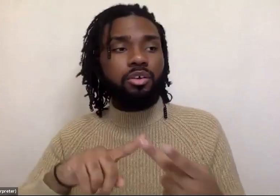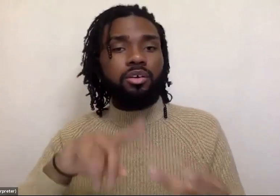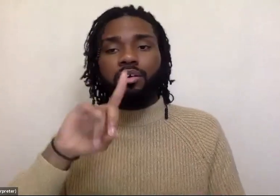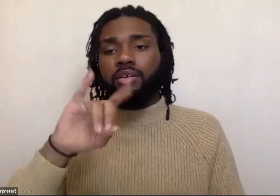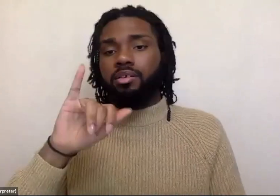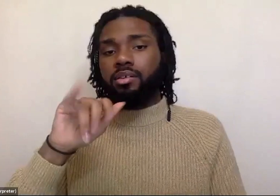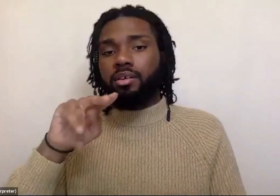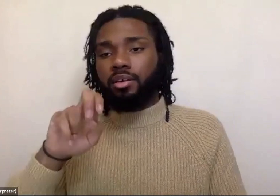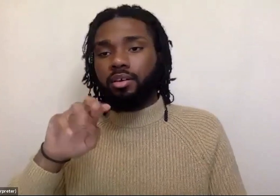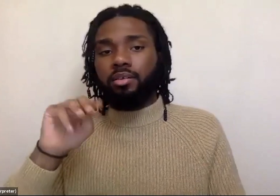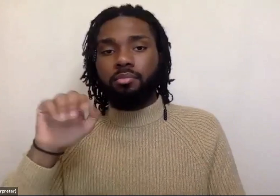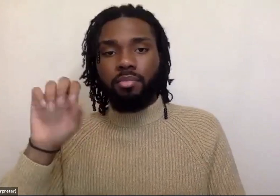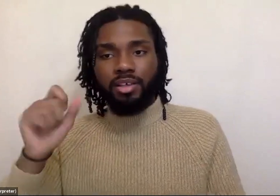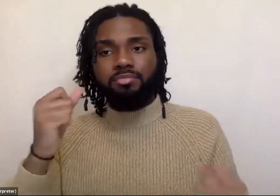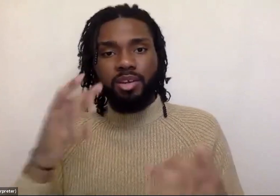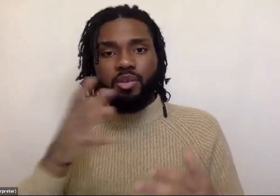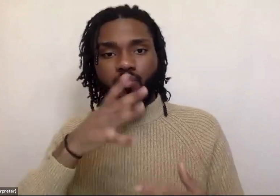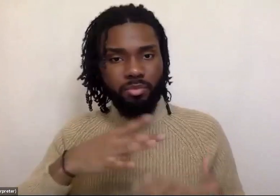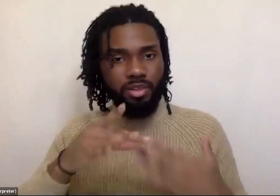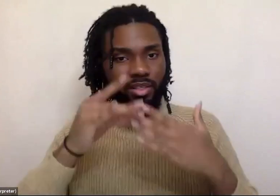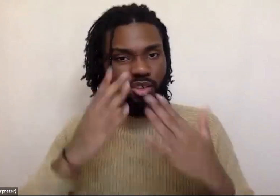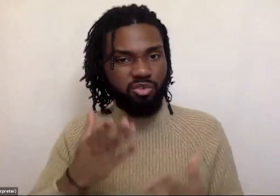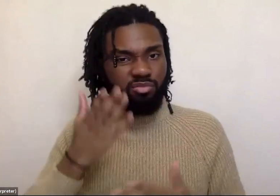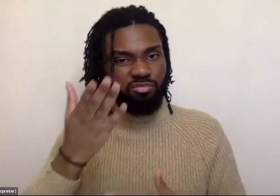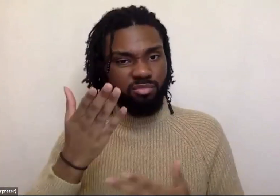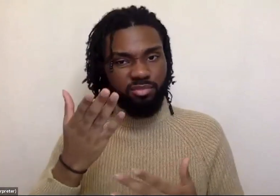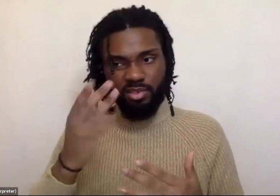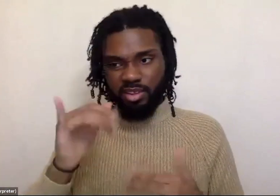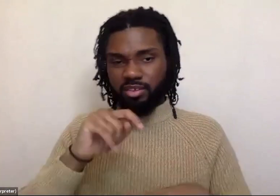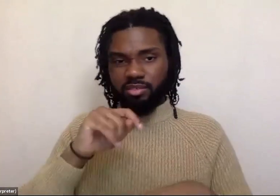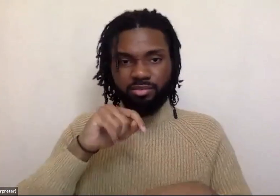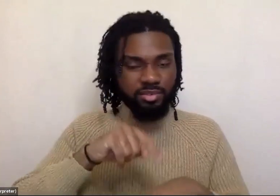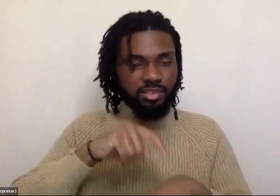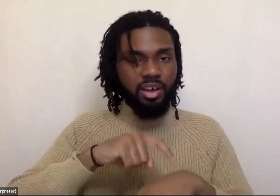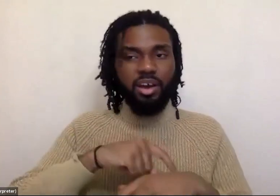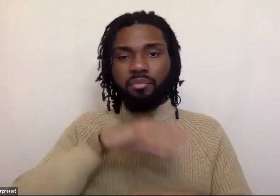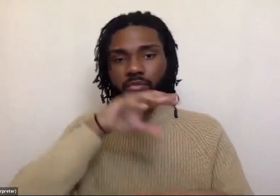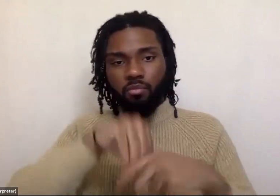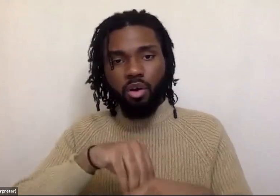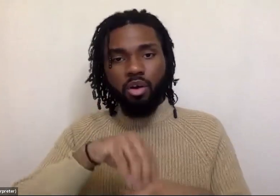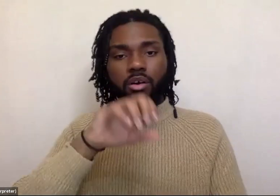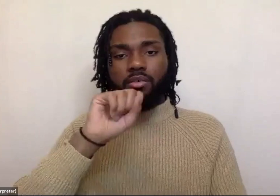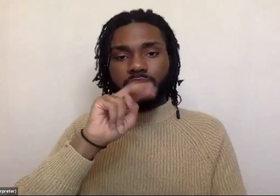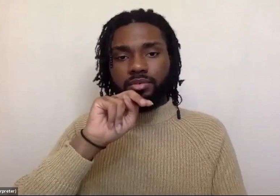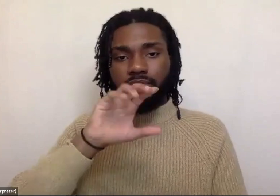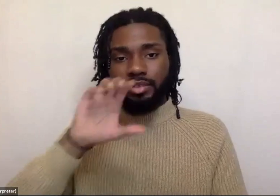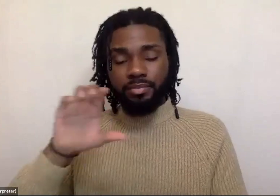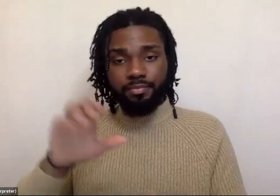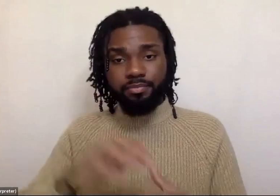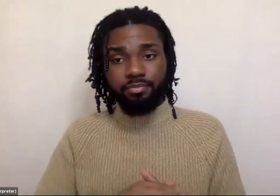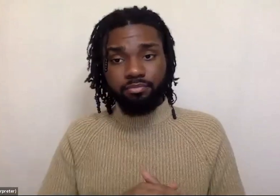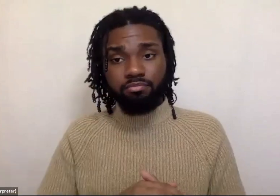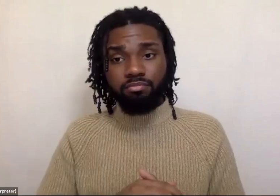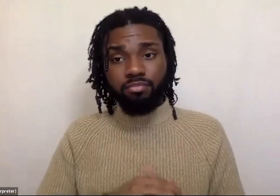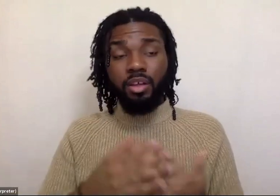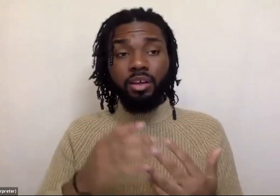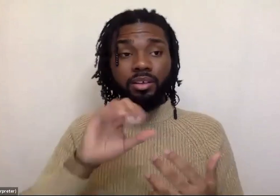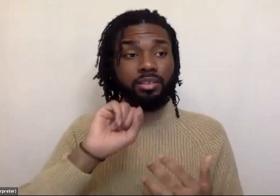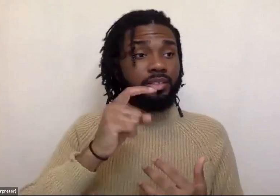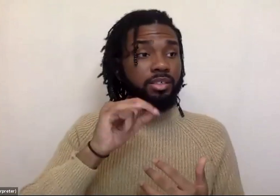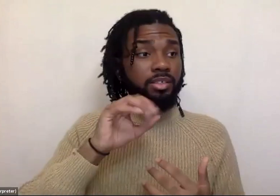of sit-in movements who were part of the leadership in SNCC. So not that there was no sexism, just